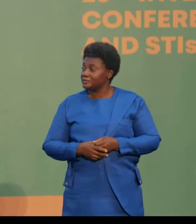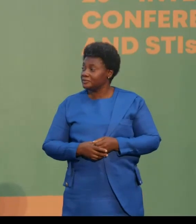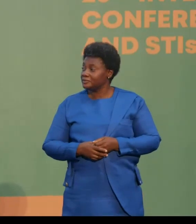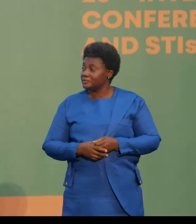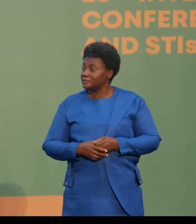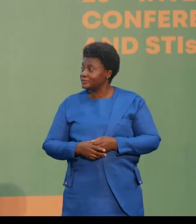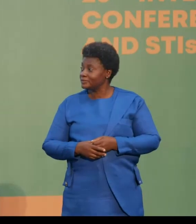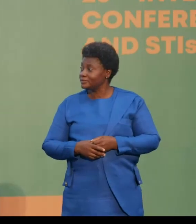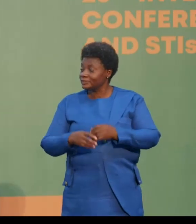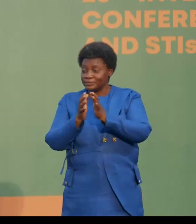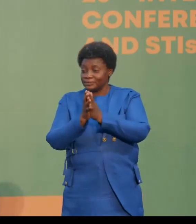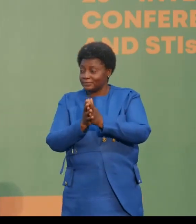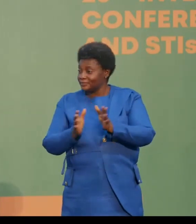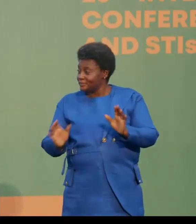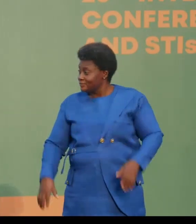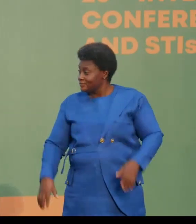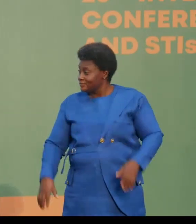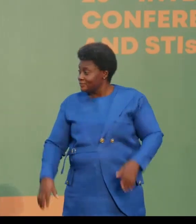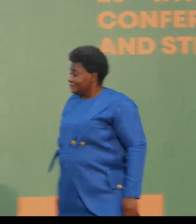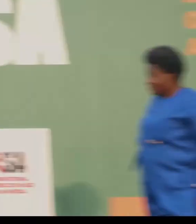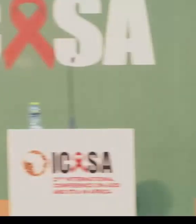Okay, congratulations again, once again.